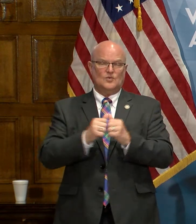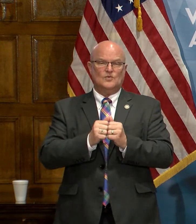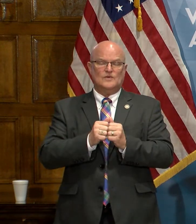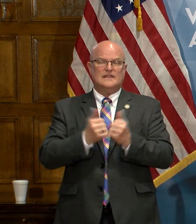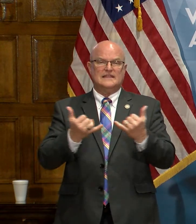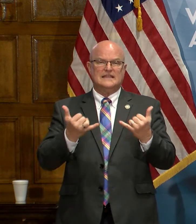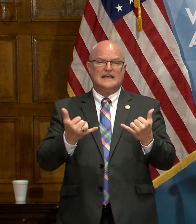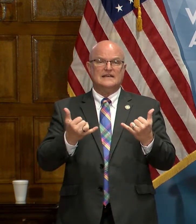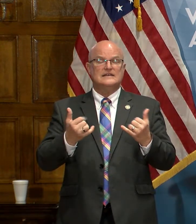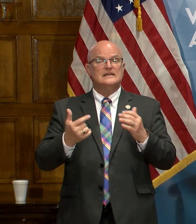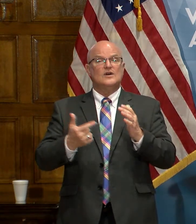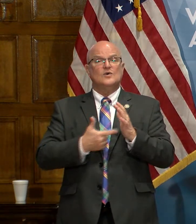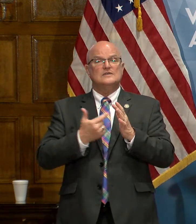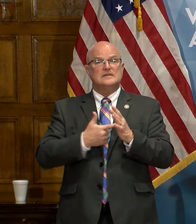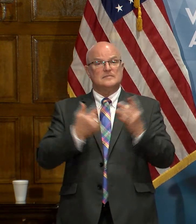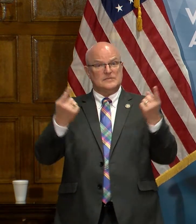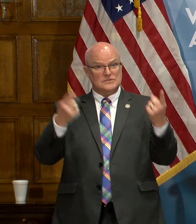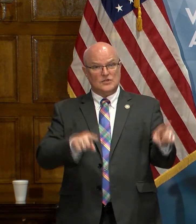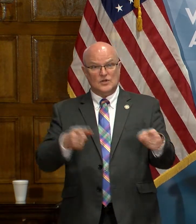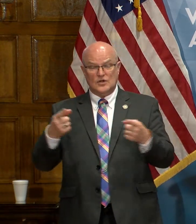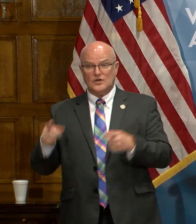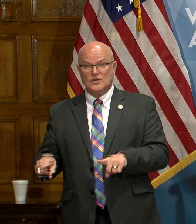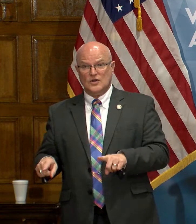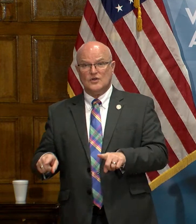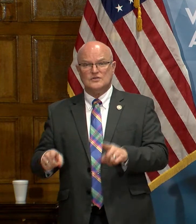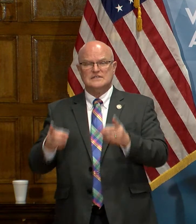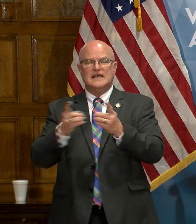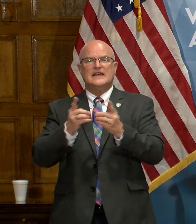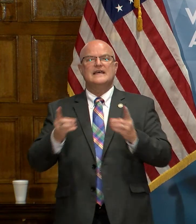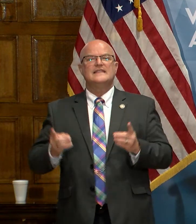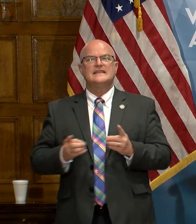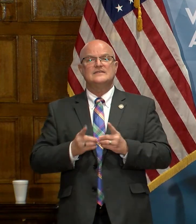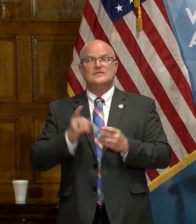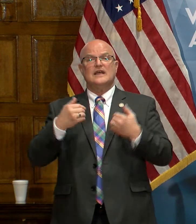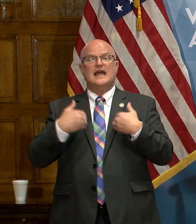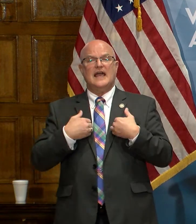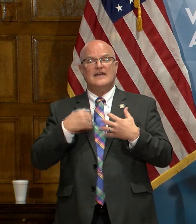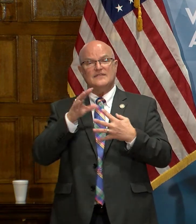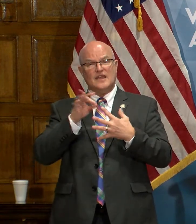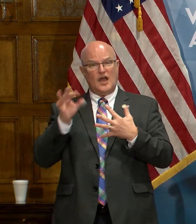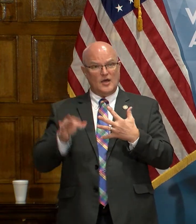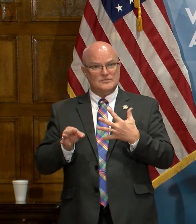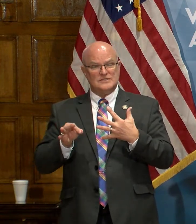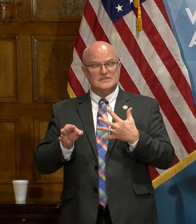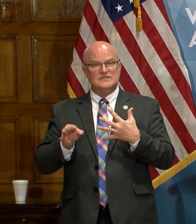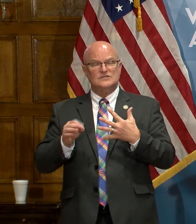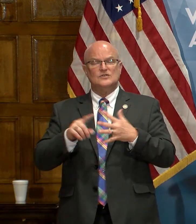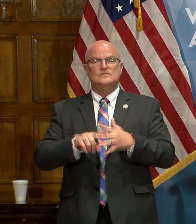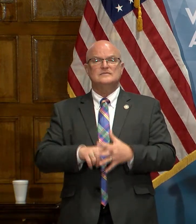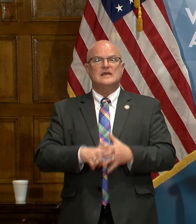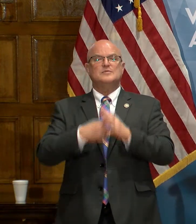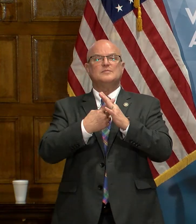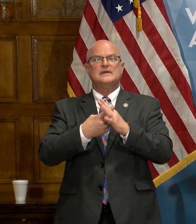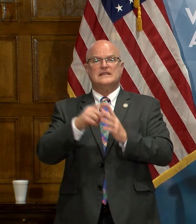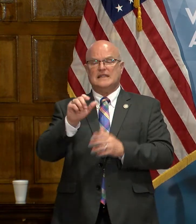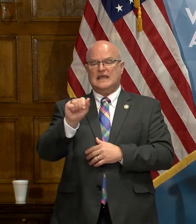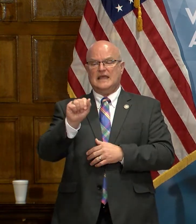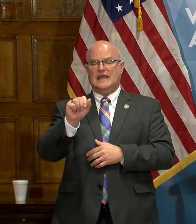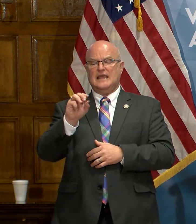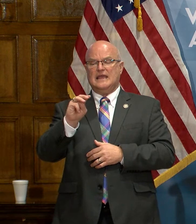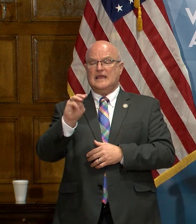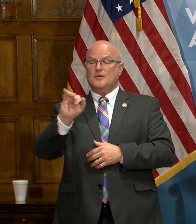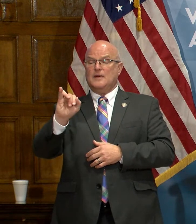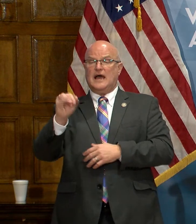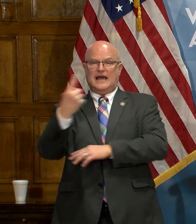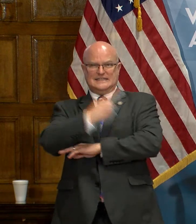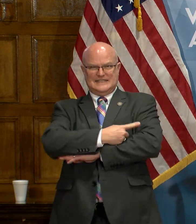COVID. Whenever that occurs, districts do have the option to implement an AMI day, and